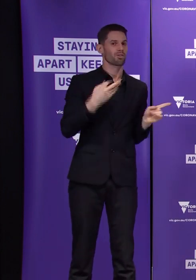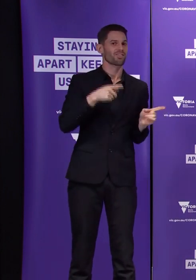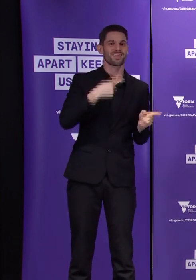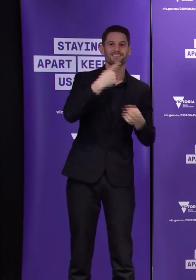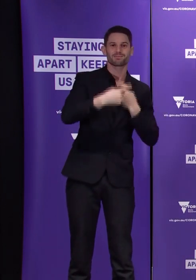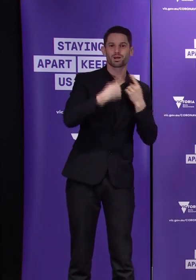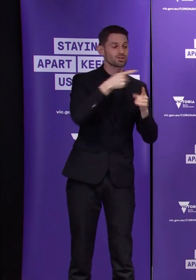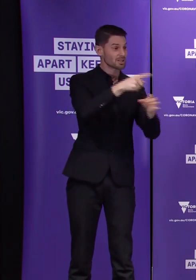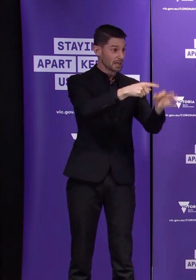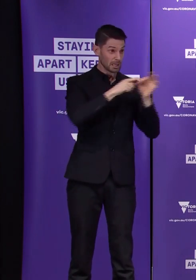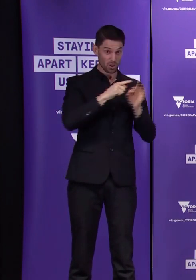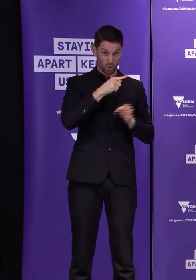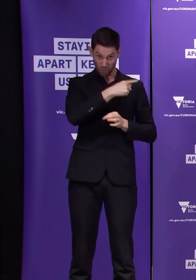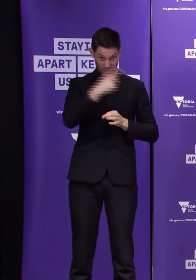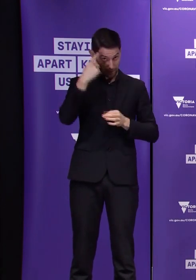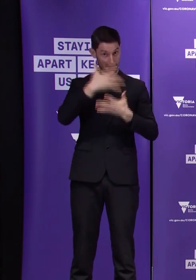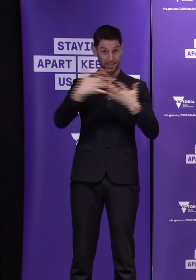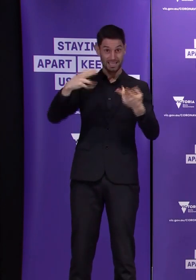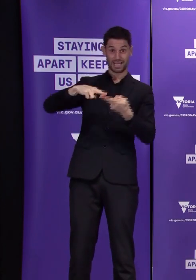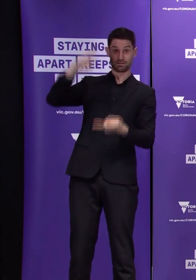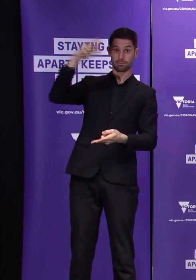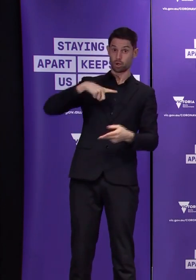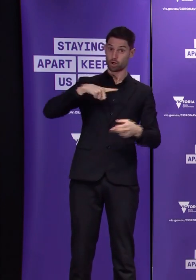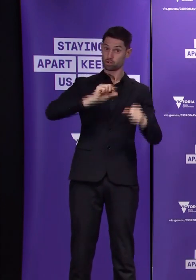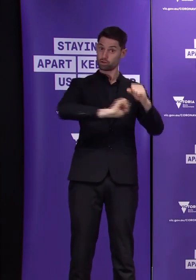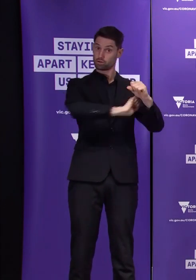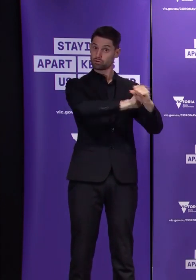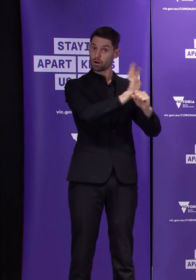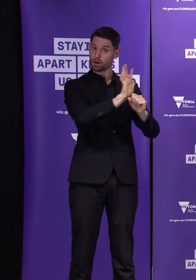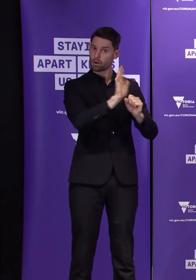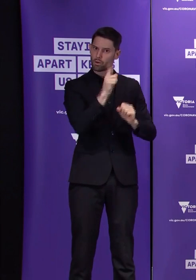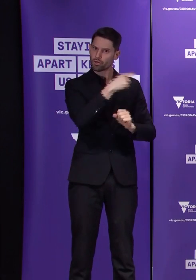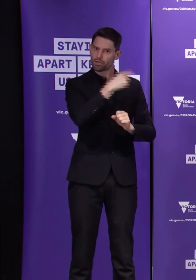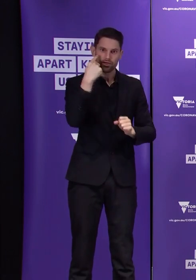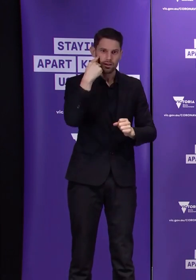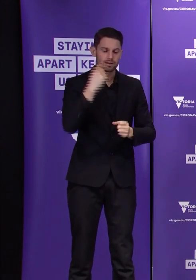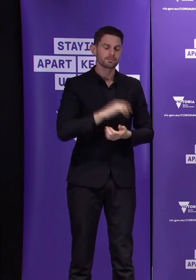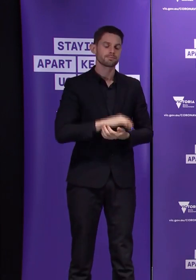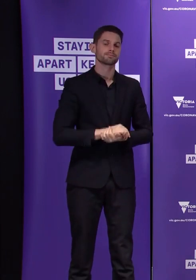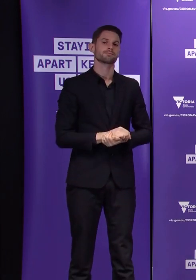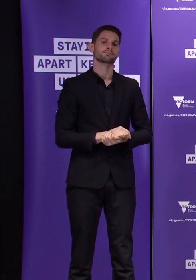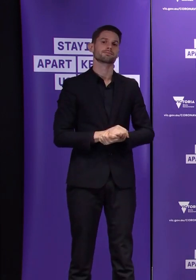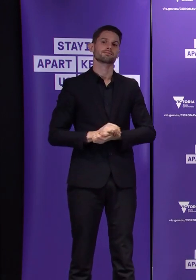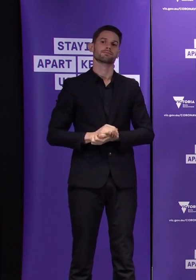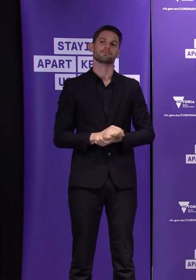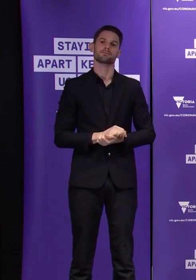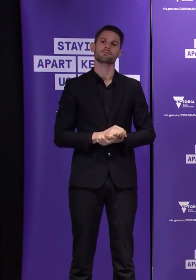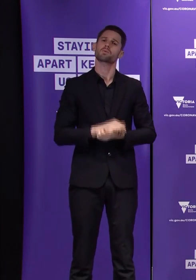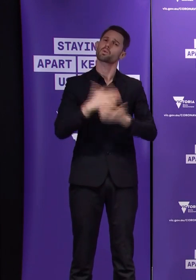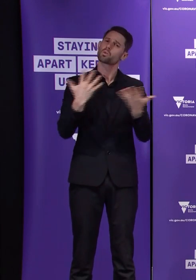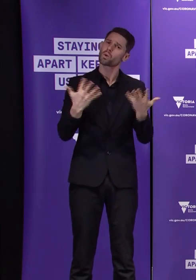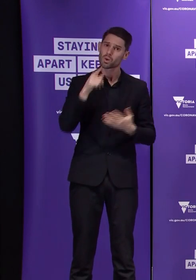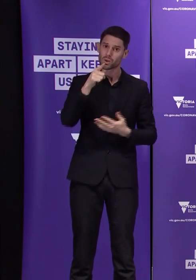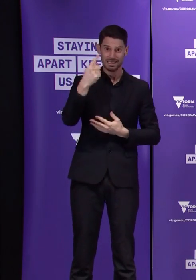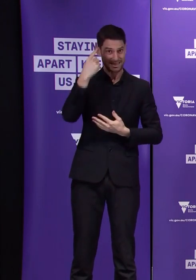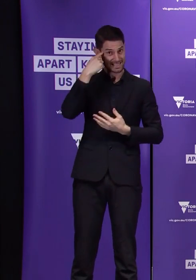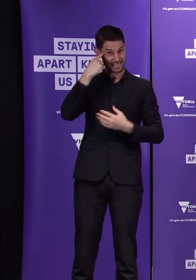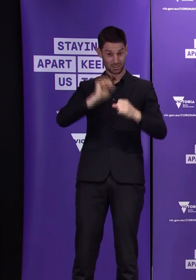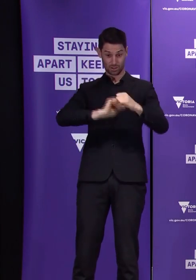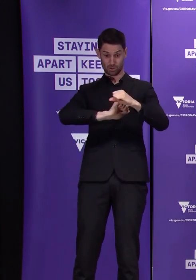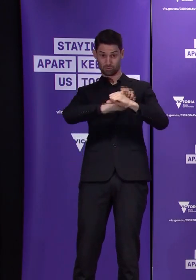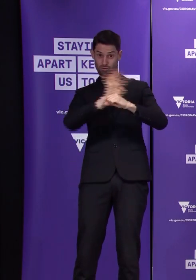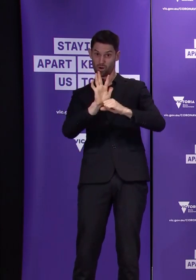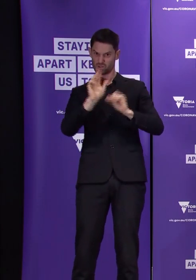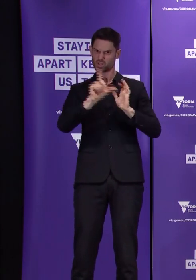Is it a big increase? Well, in terms of when you're looking at the rates of family violence through this period, it's a complex